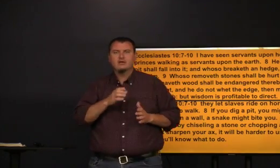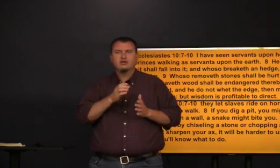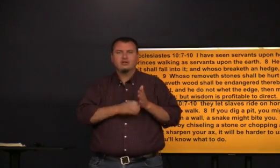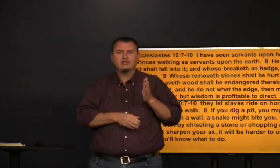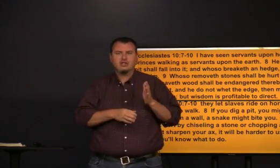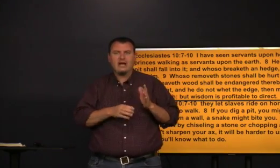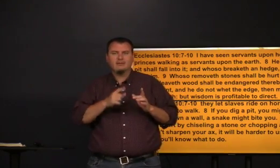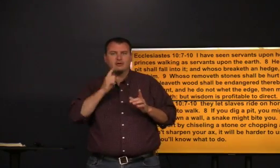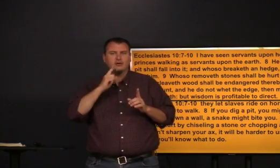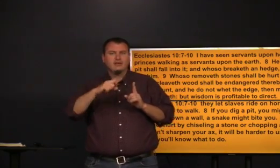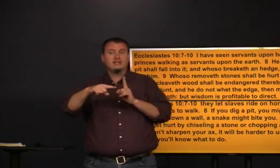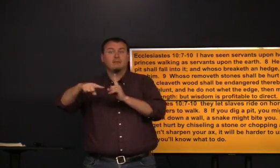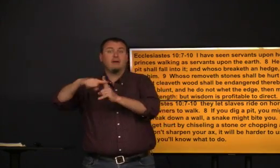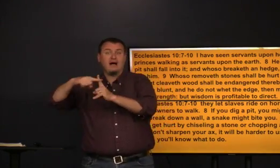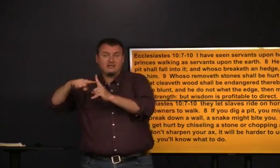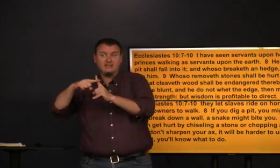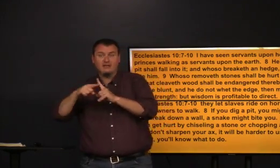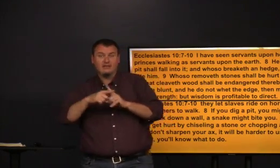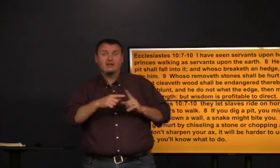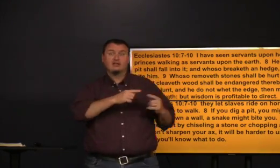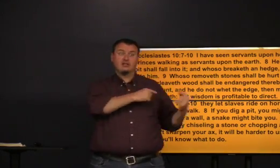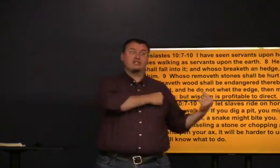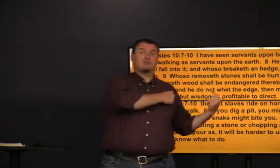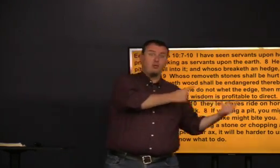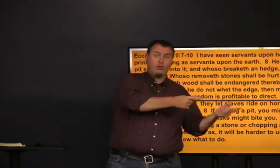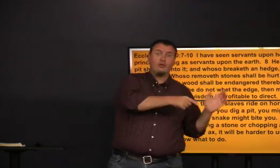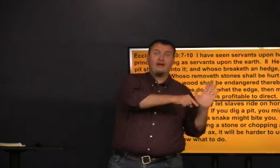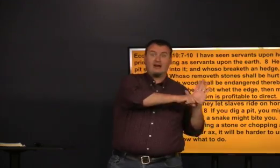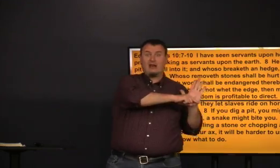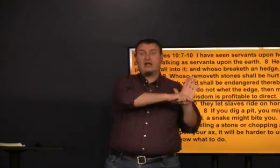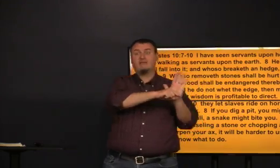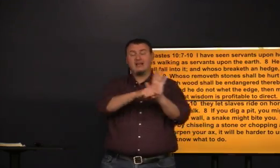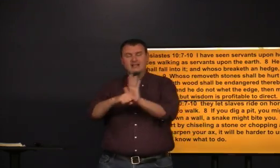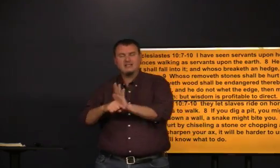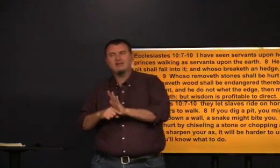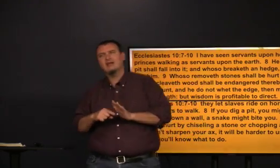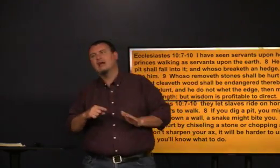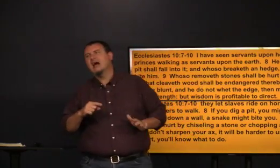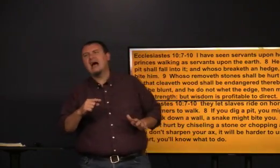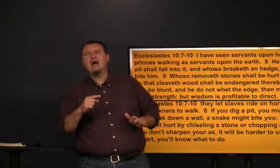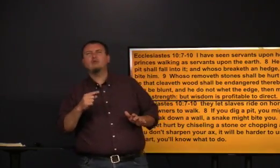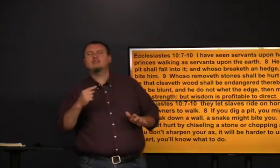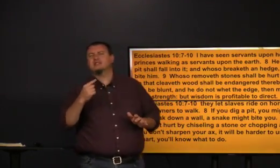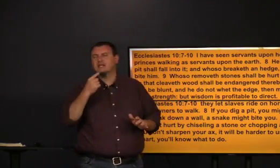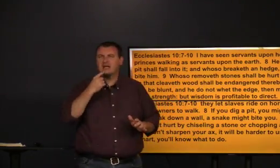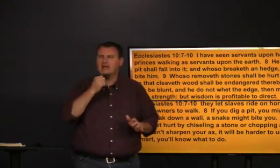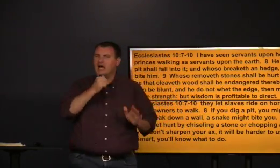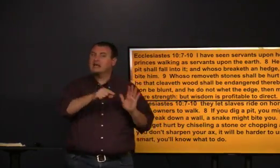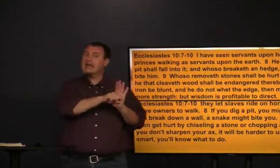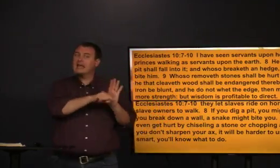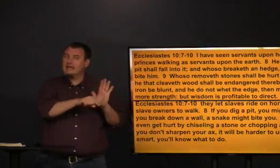The chapter is a positive. To this point, we've had a lot of negativity. I would say not